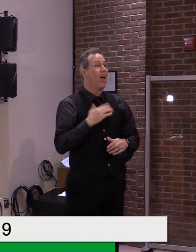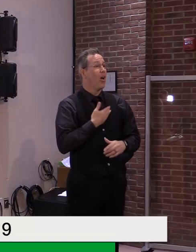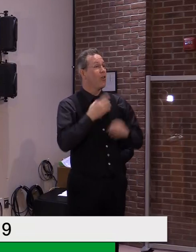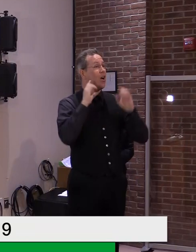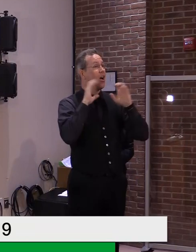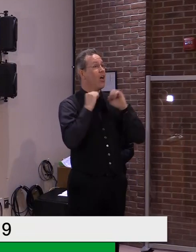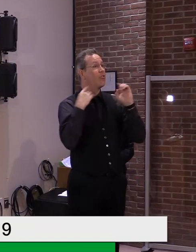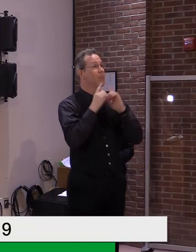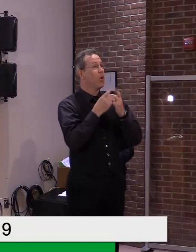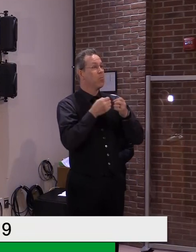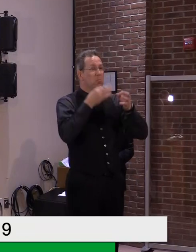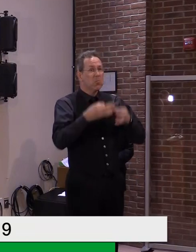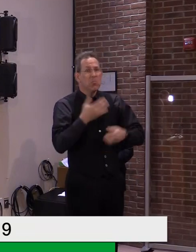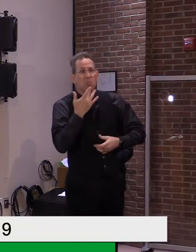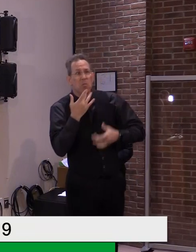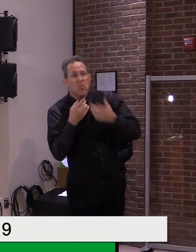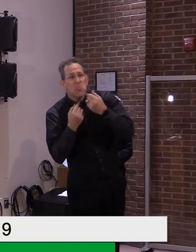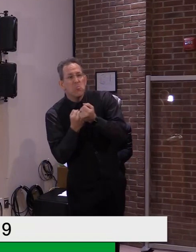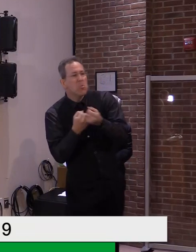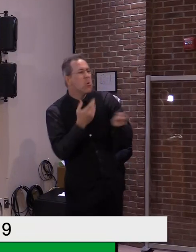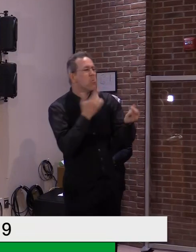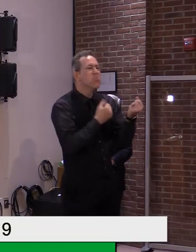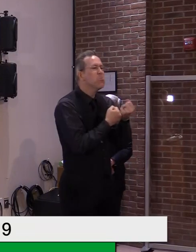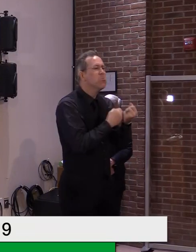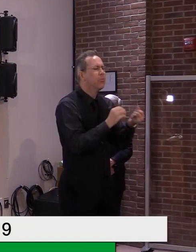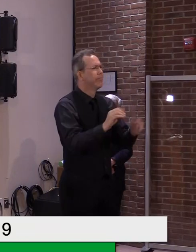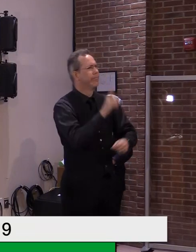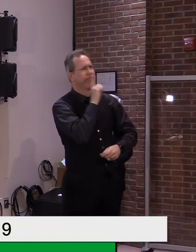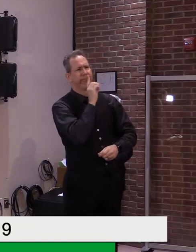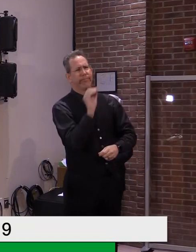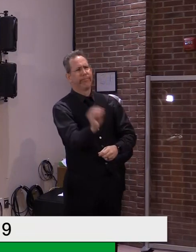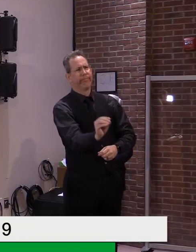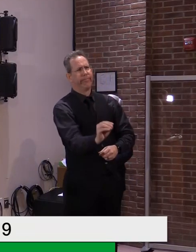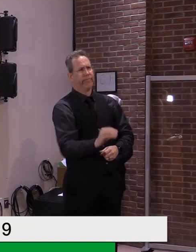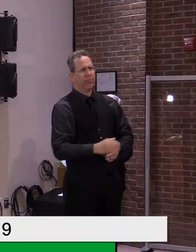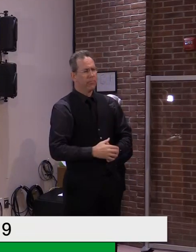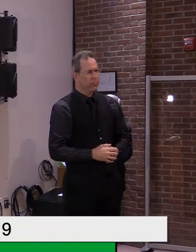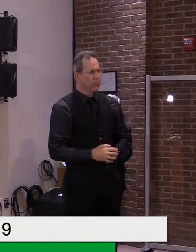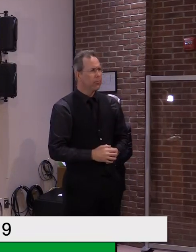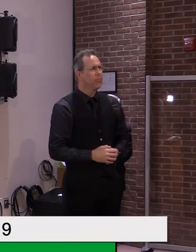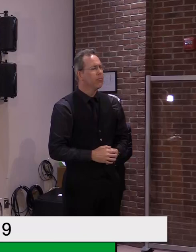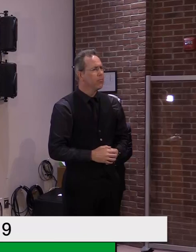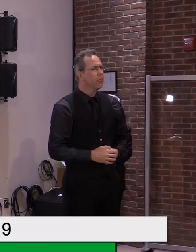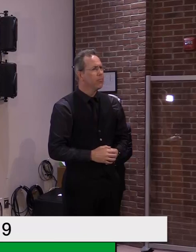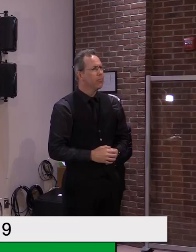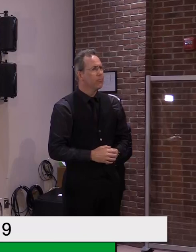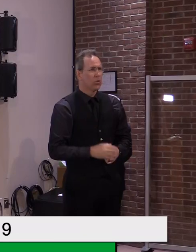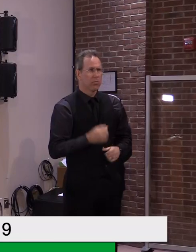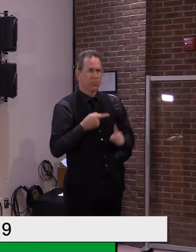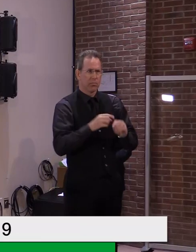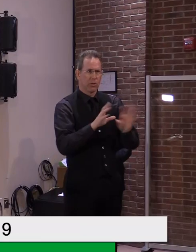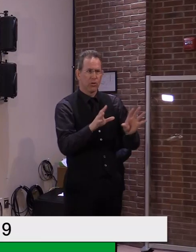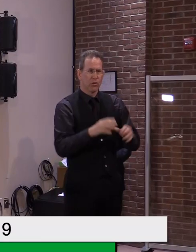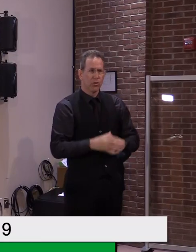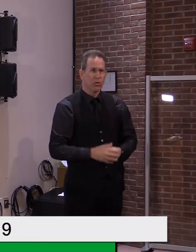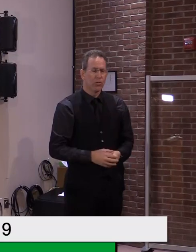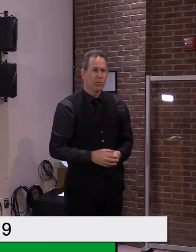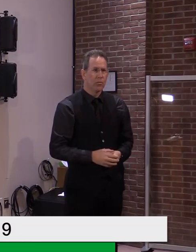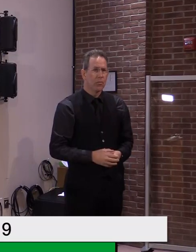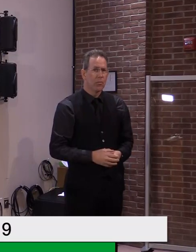of Vermont decision here to help facilitate playoffs in one place and not another.